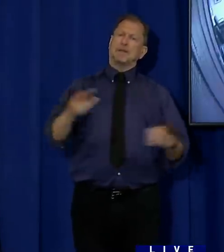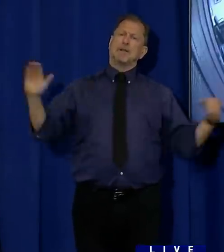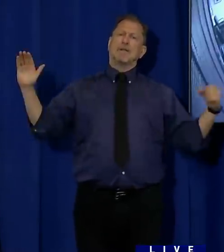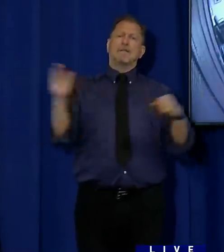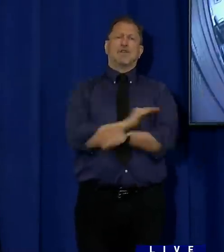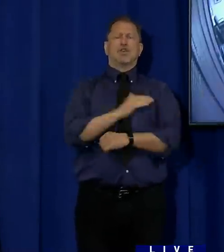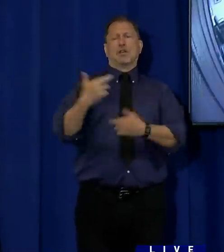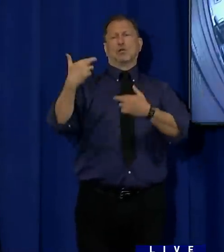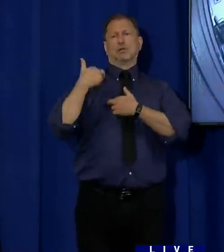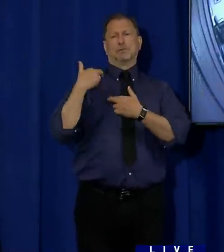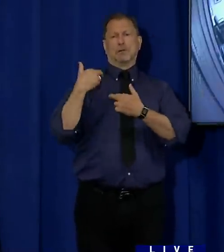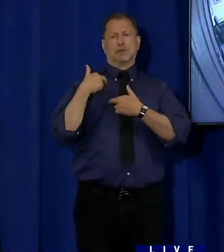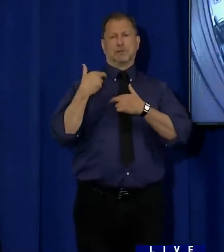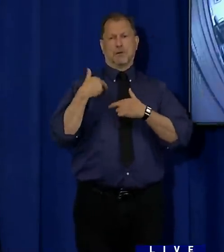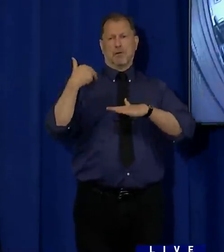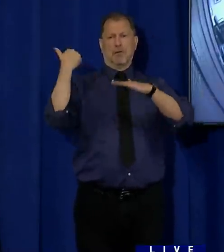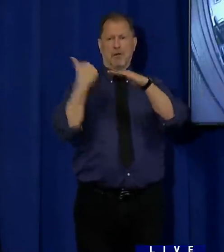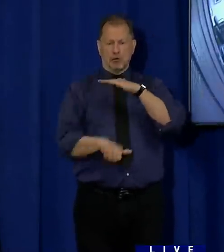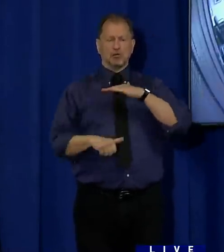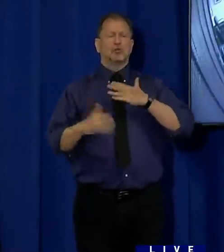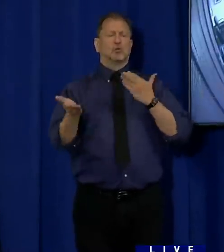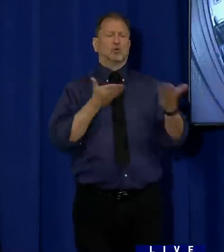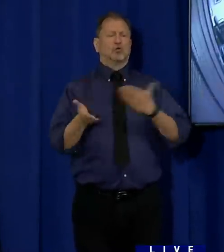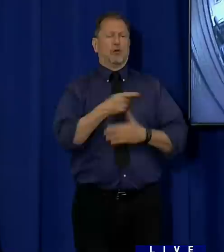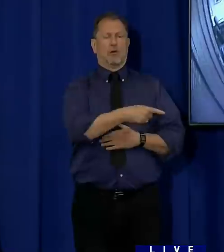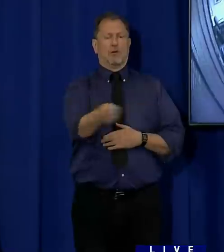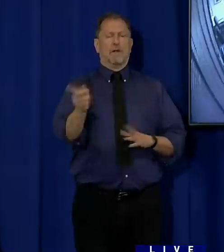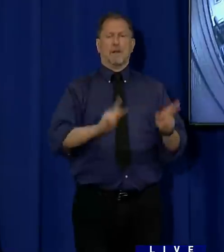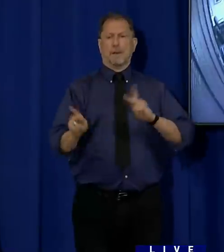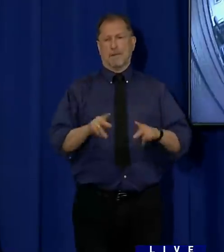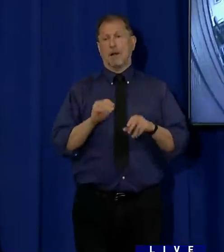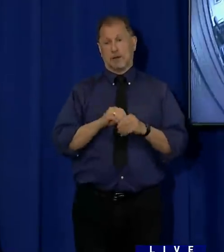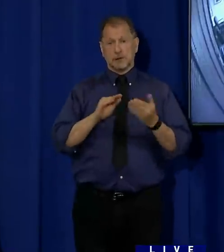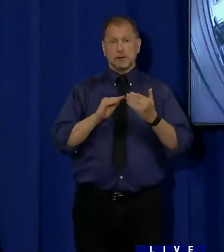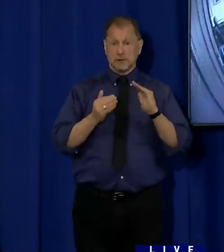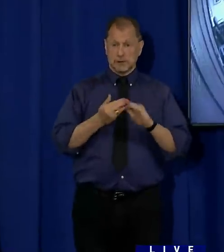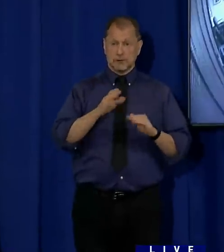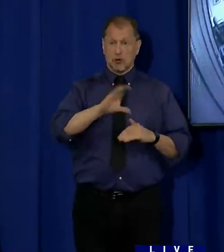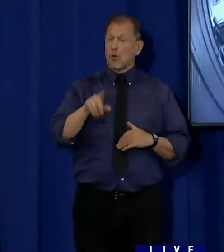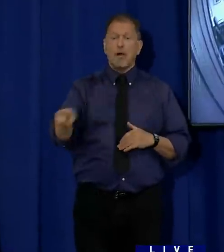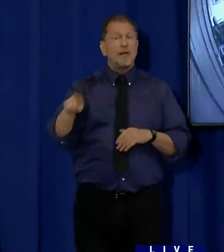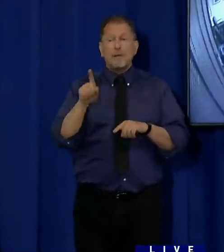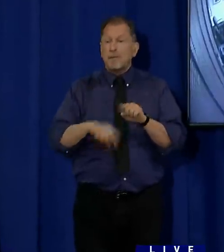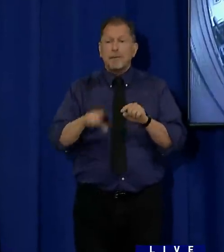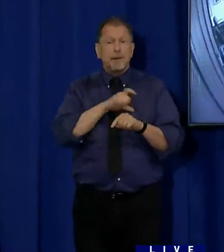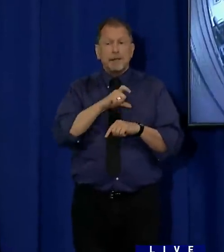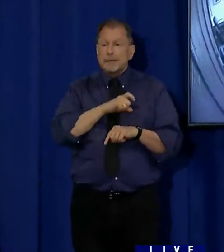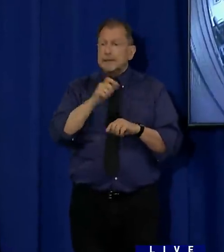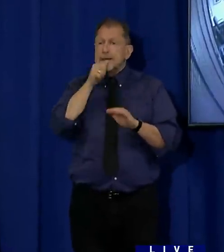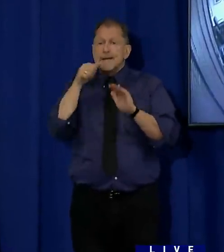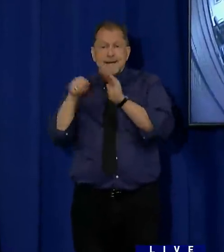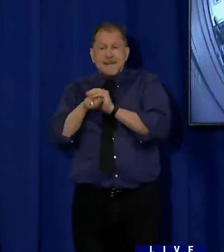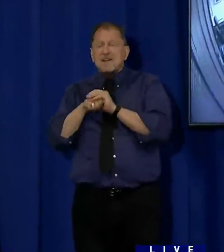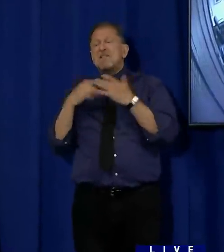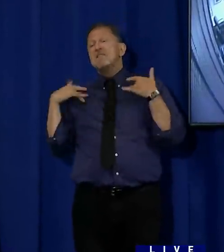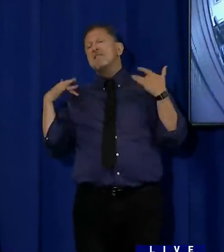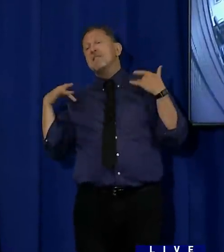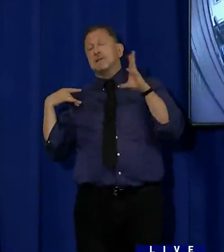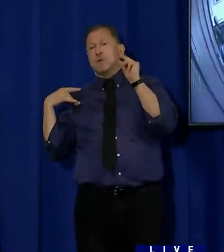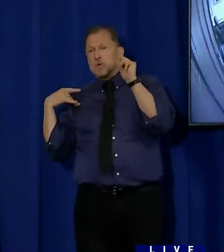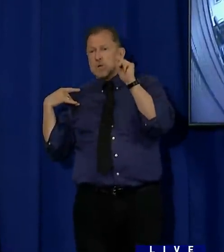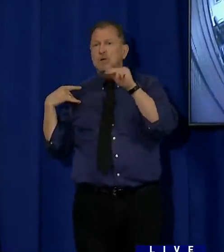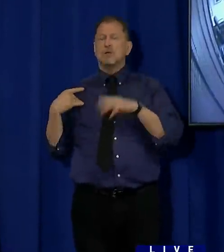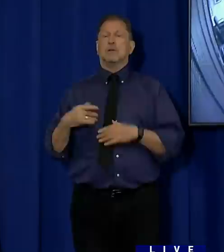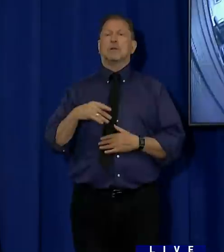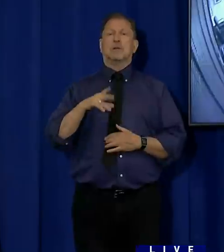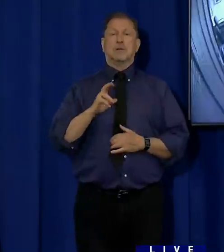accountable to the residents of this city. And now is the time to act